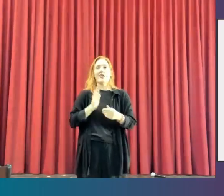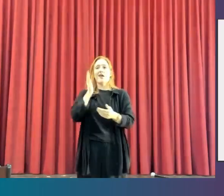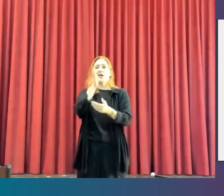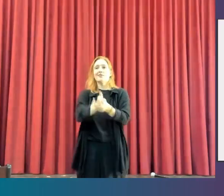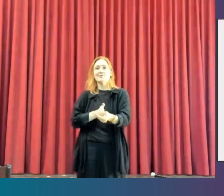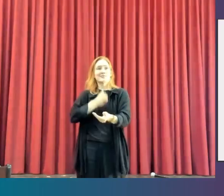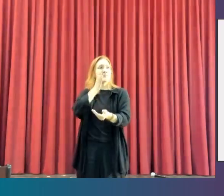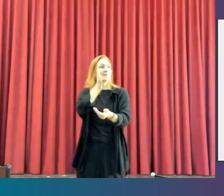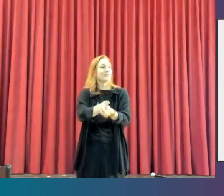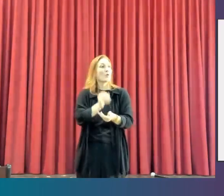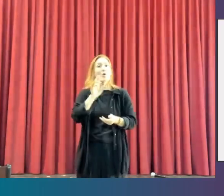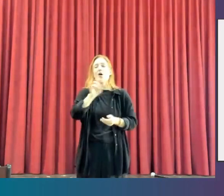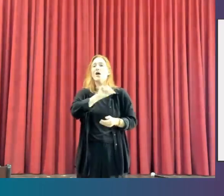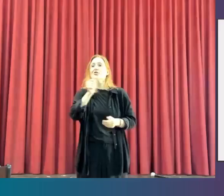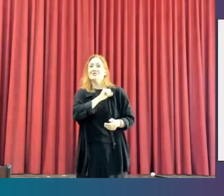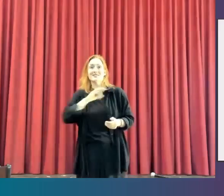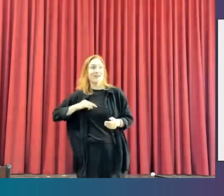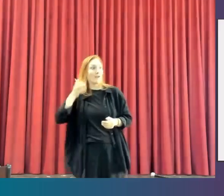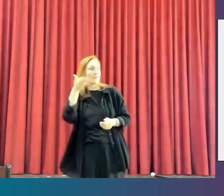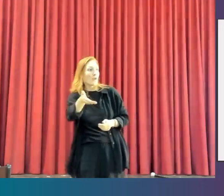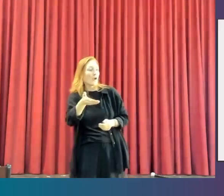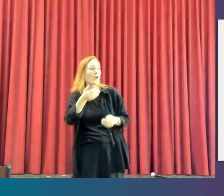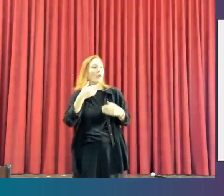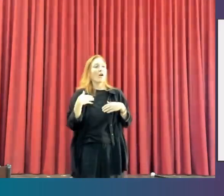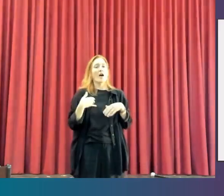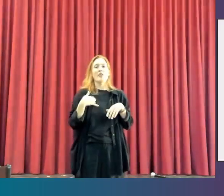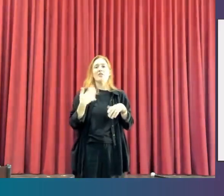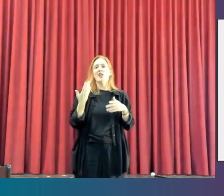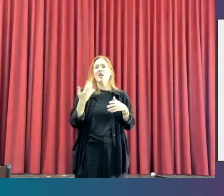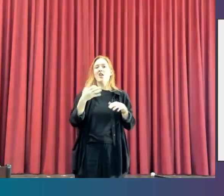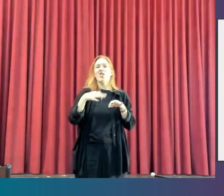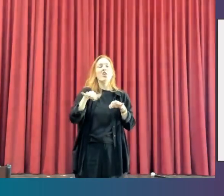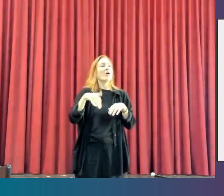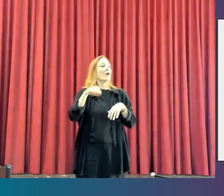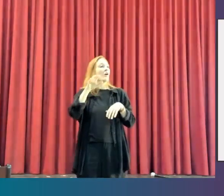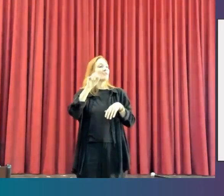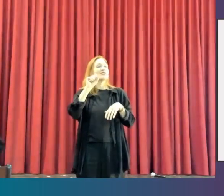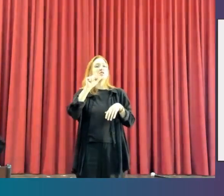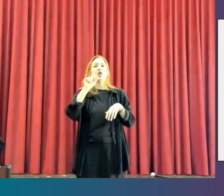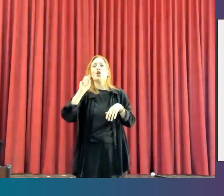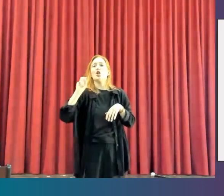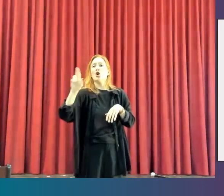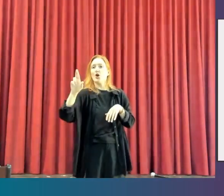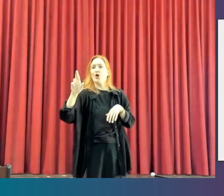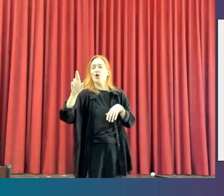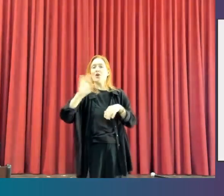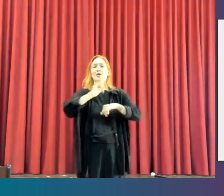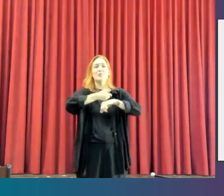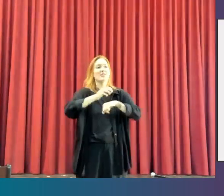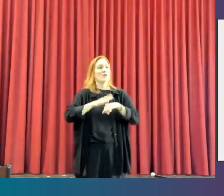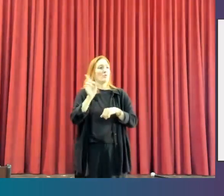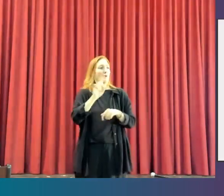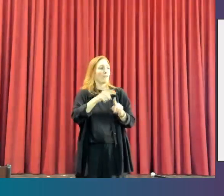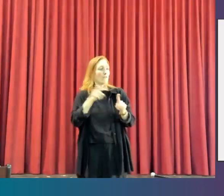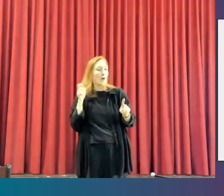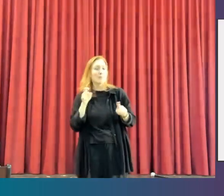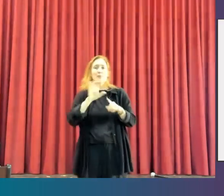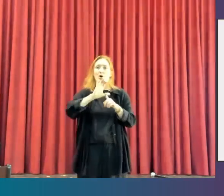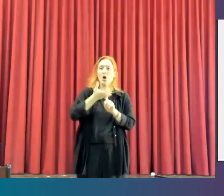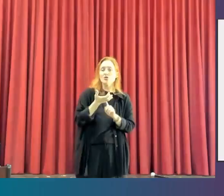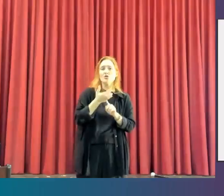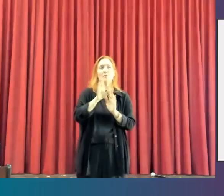ethnic slurs. If someone experienced any of that, I would really encourage you to contact us for next steps.